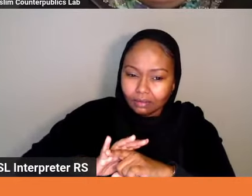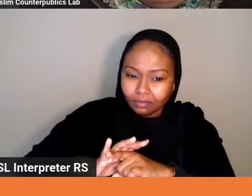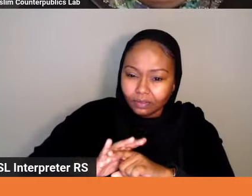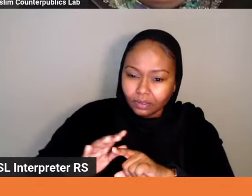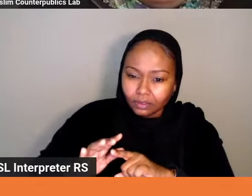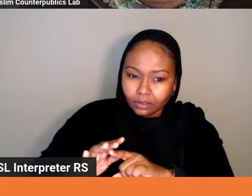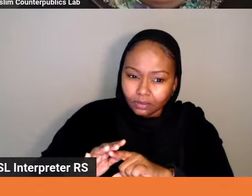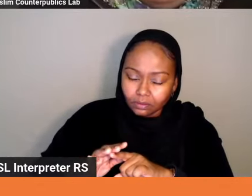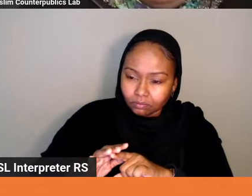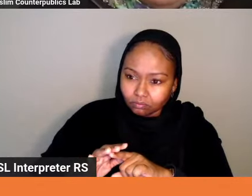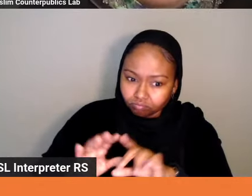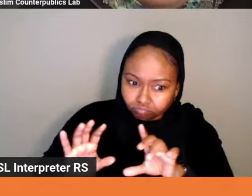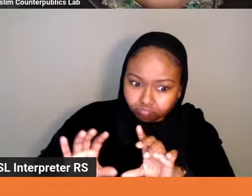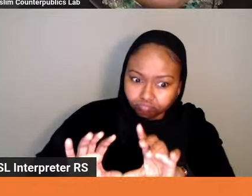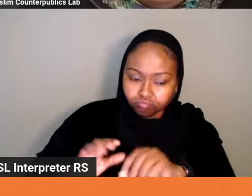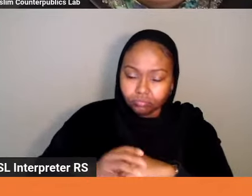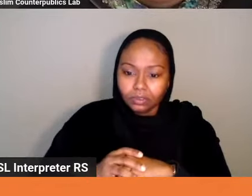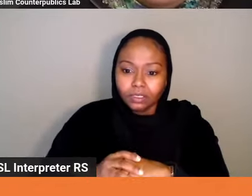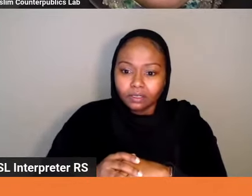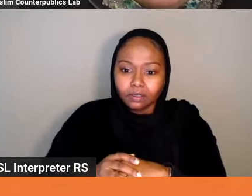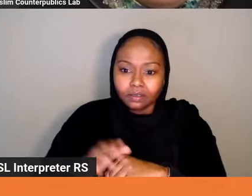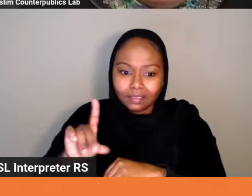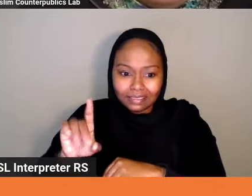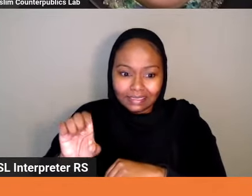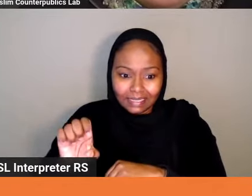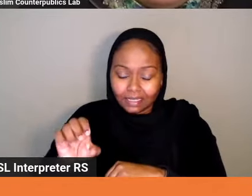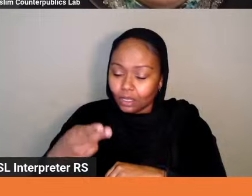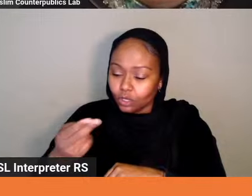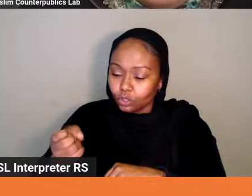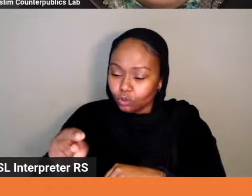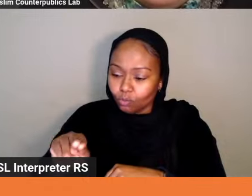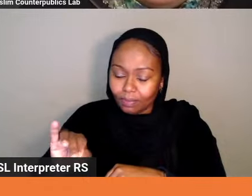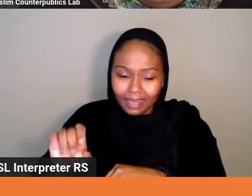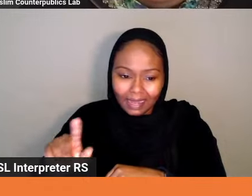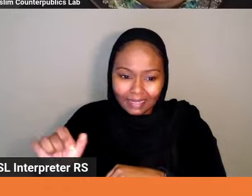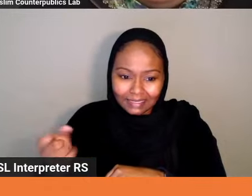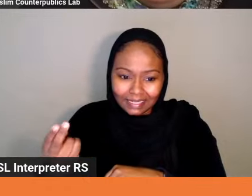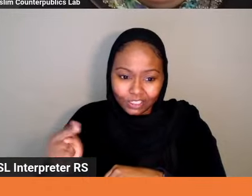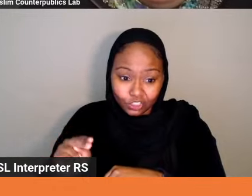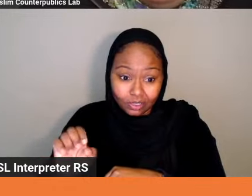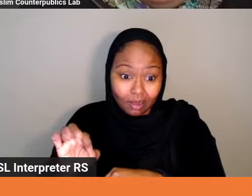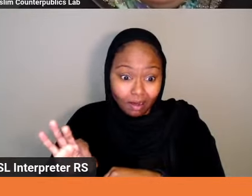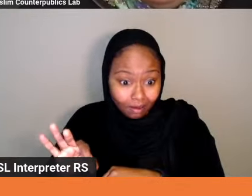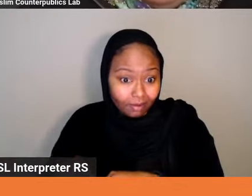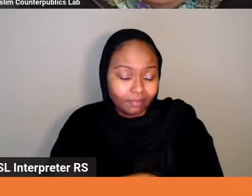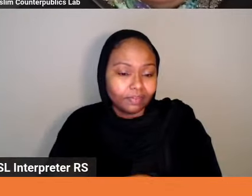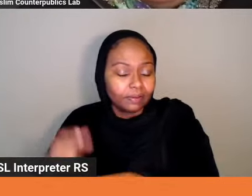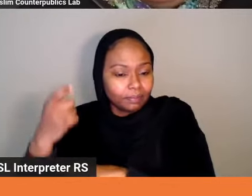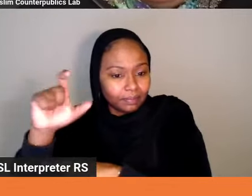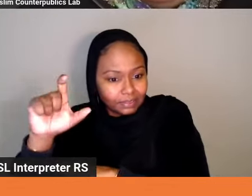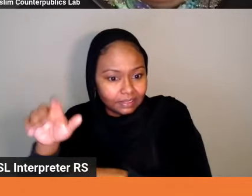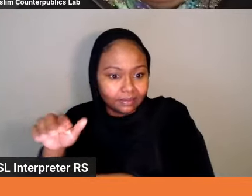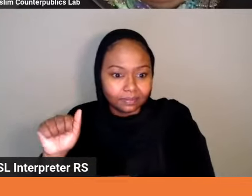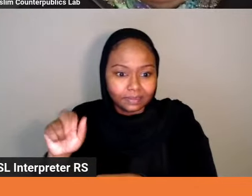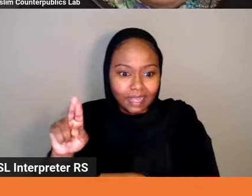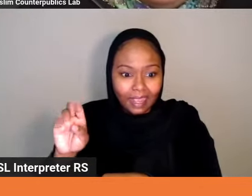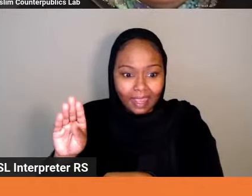dehumanization of these communities, of Muslims, of Arabs, of Palestinians? And